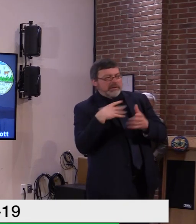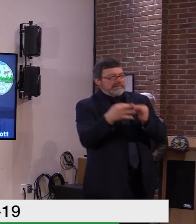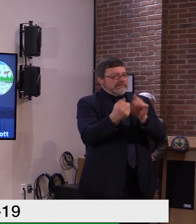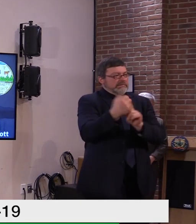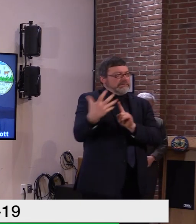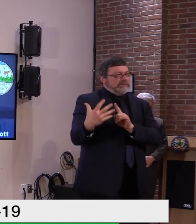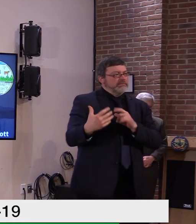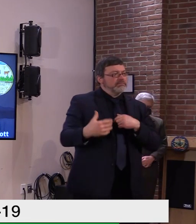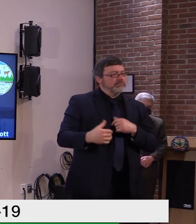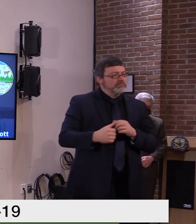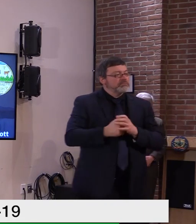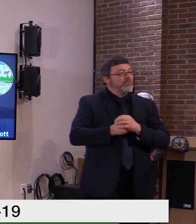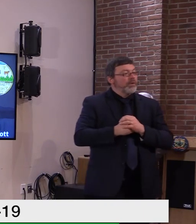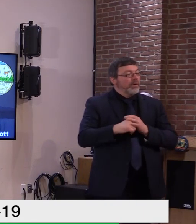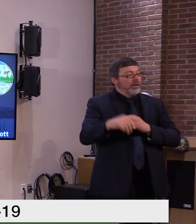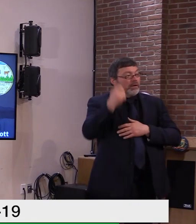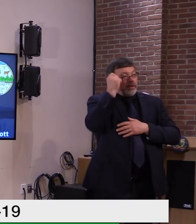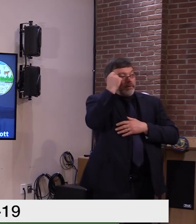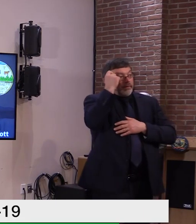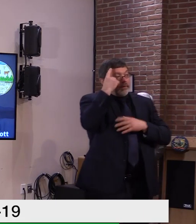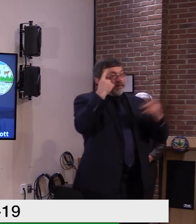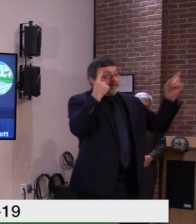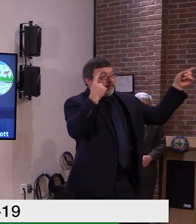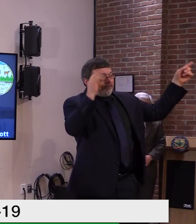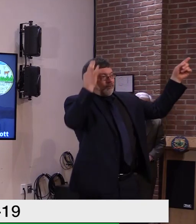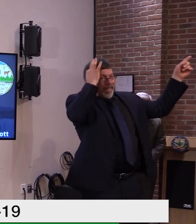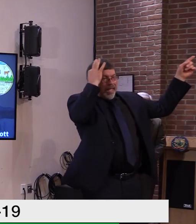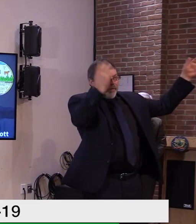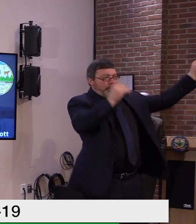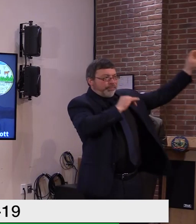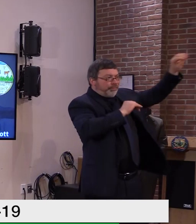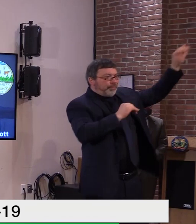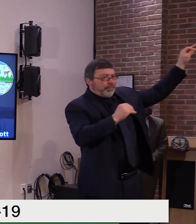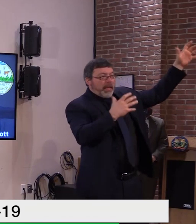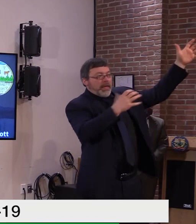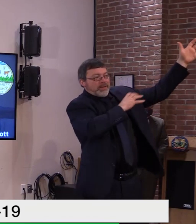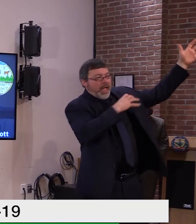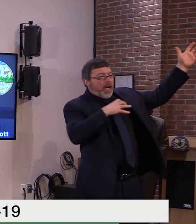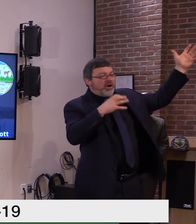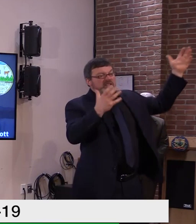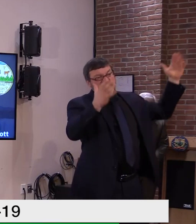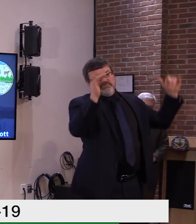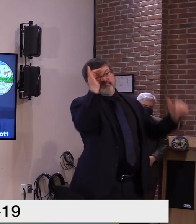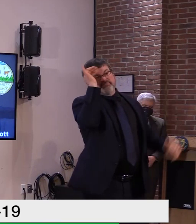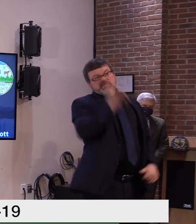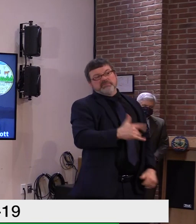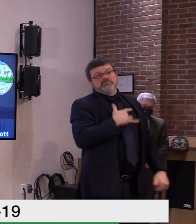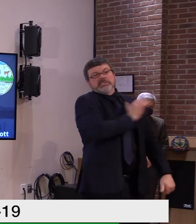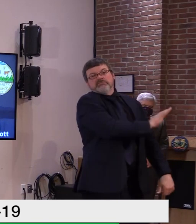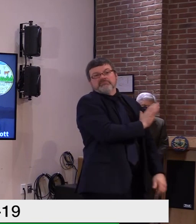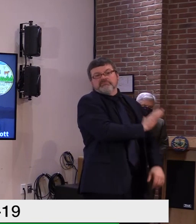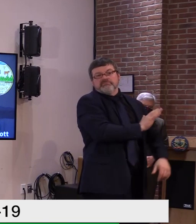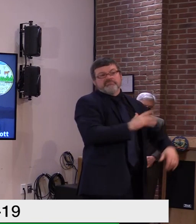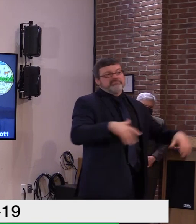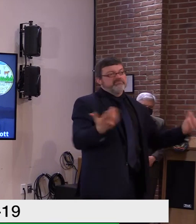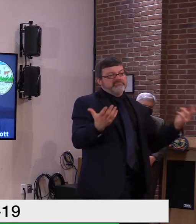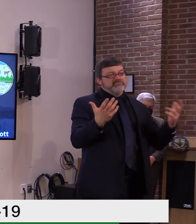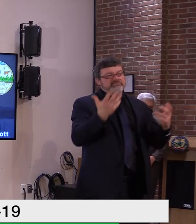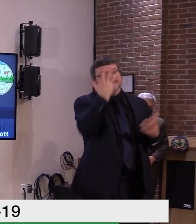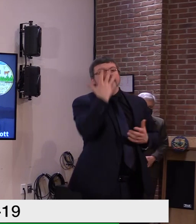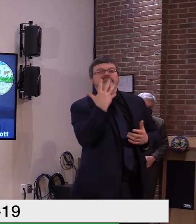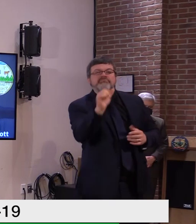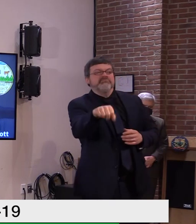And what we're seeing on the federal level, I'm thankful the bill got signed. I'm thankful the $600 is being sent